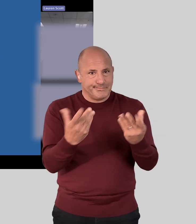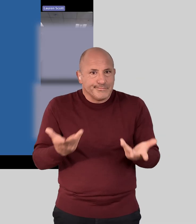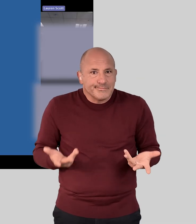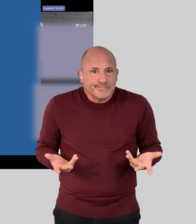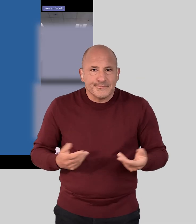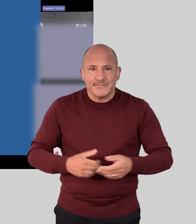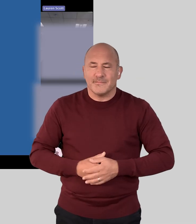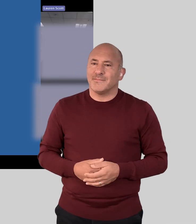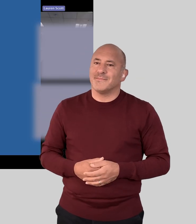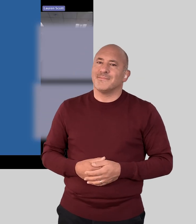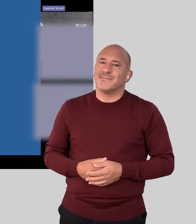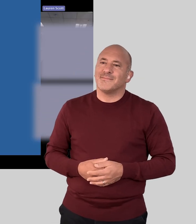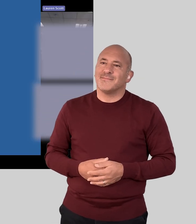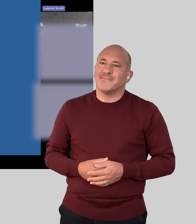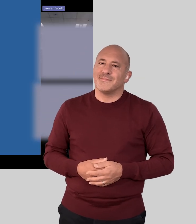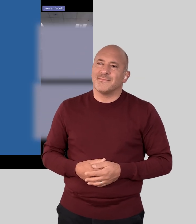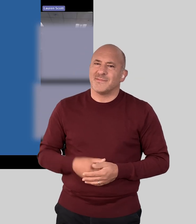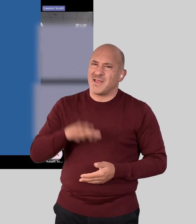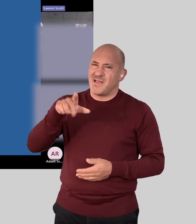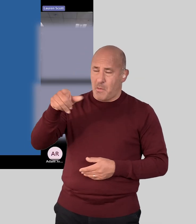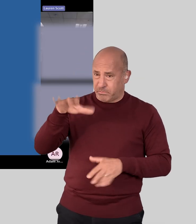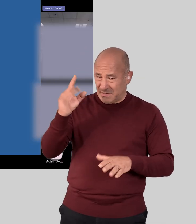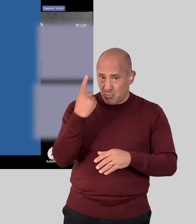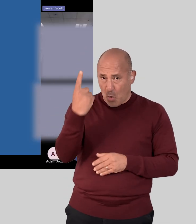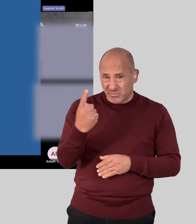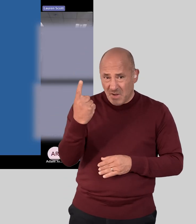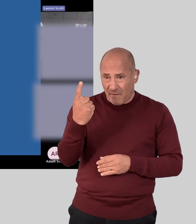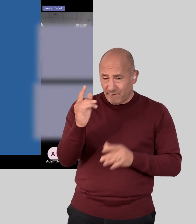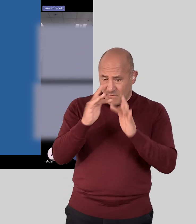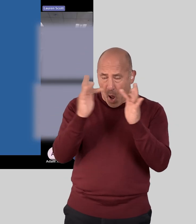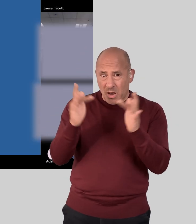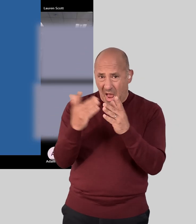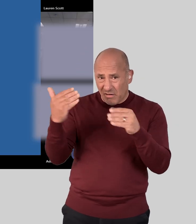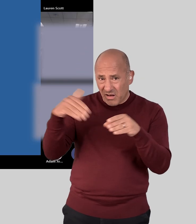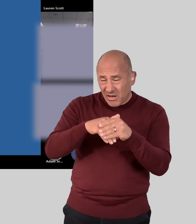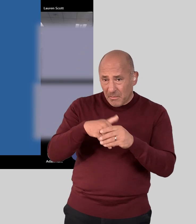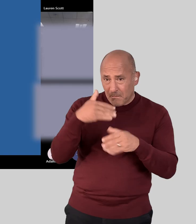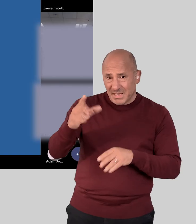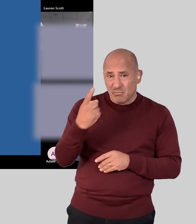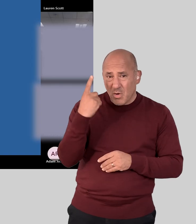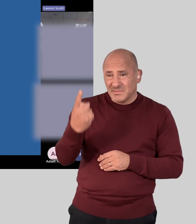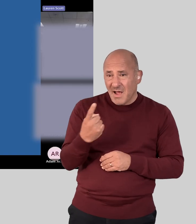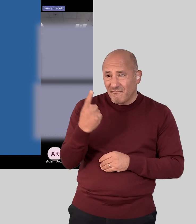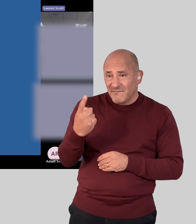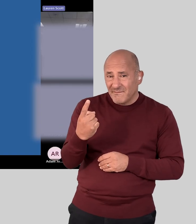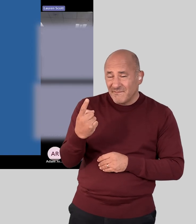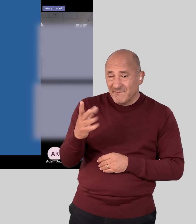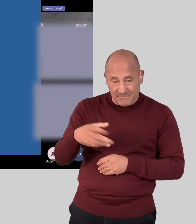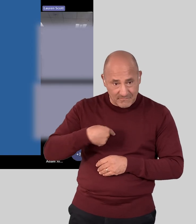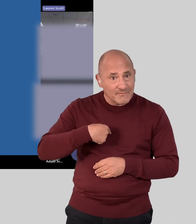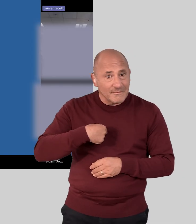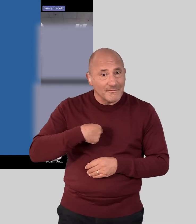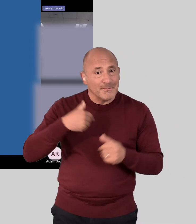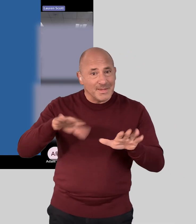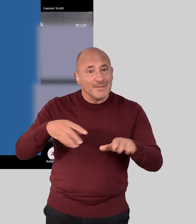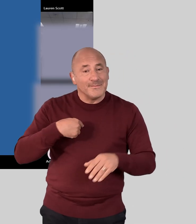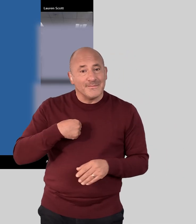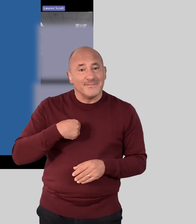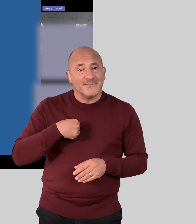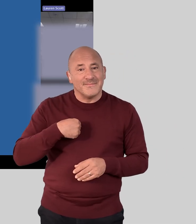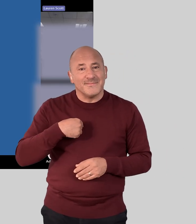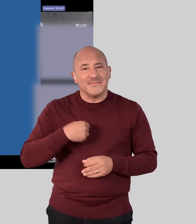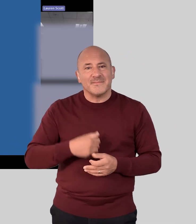particular way or something. So Have yeah, you done that yourself, Lauren? I have, you yeah, taken part yeah. in